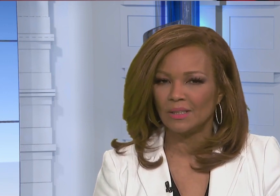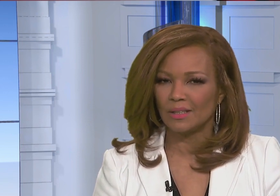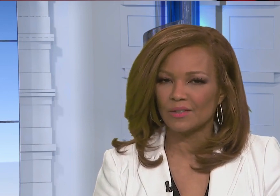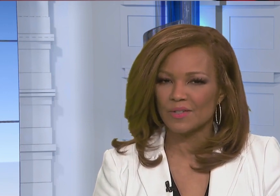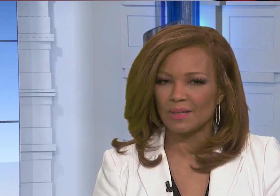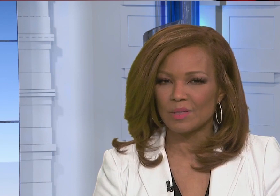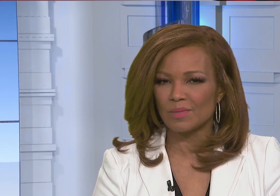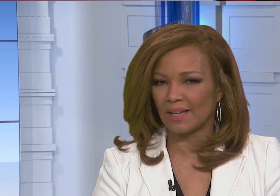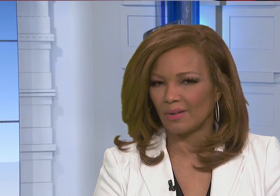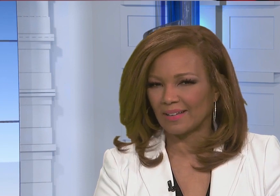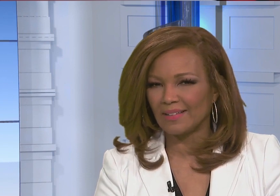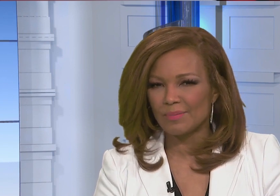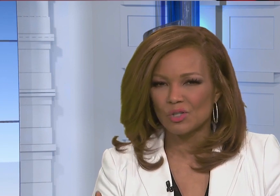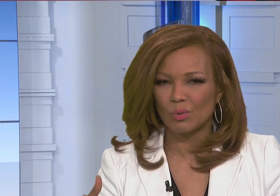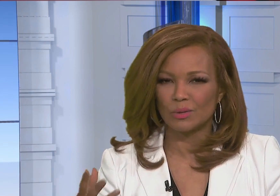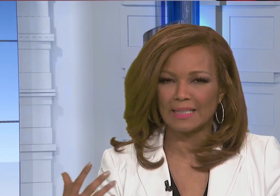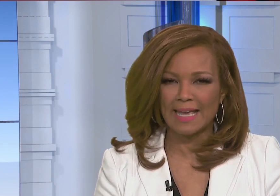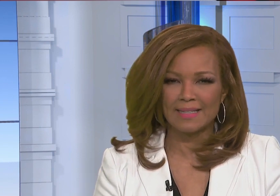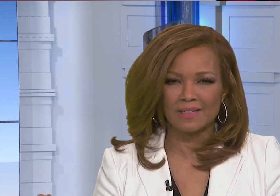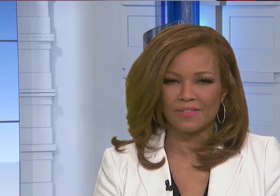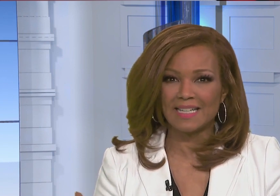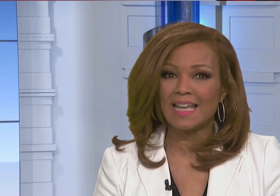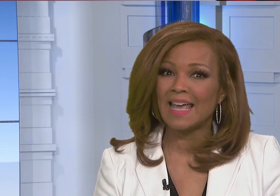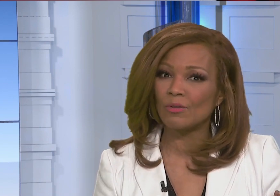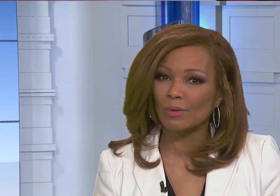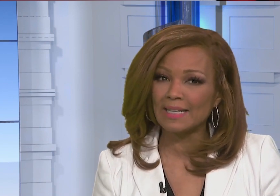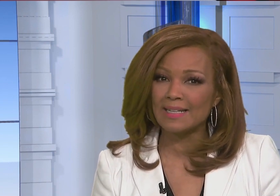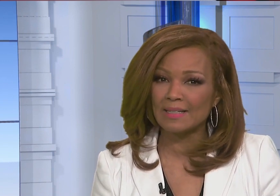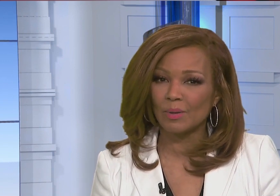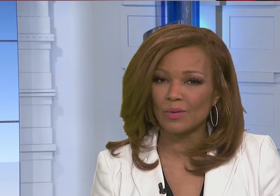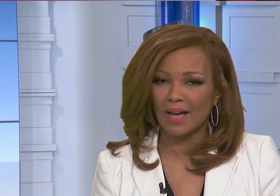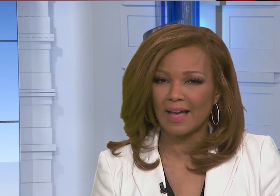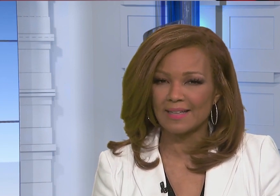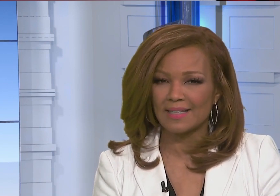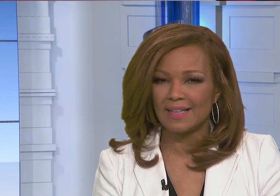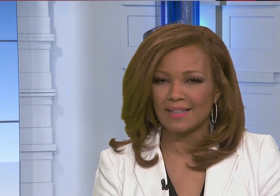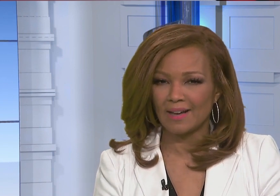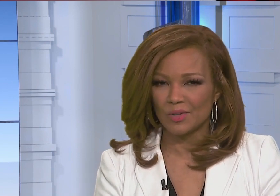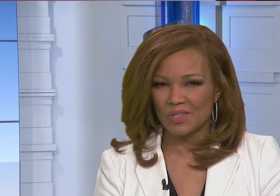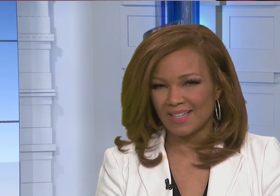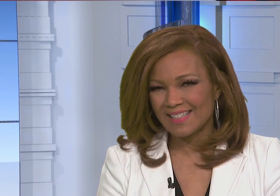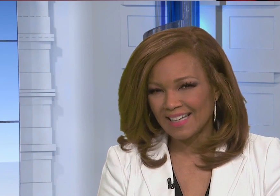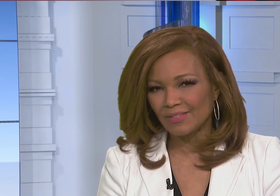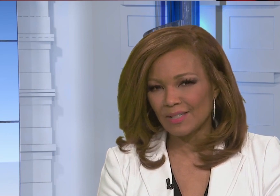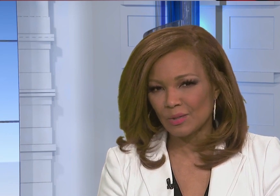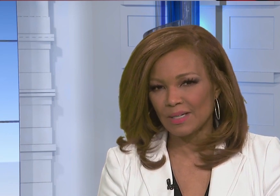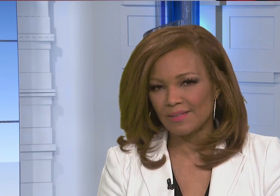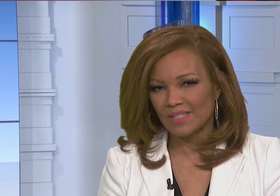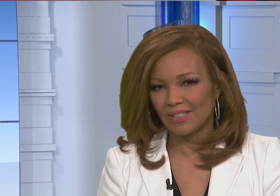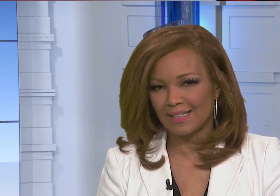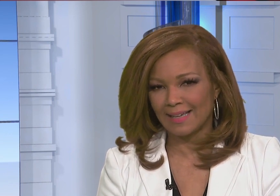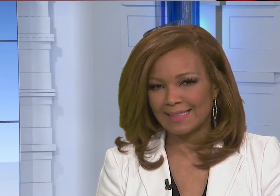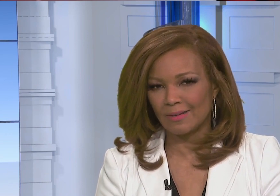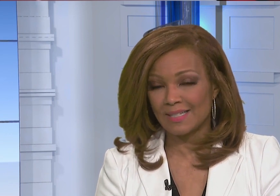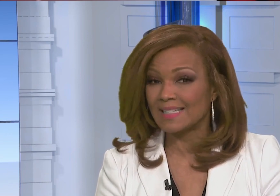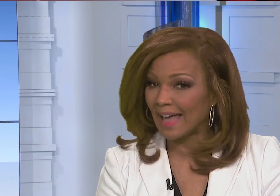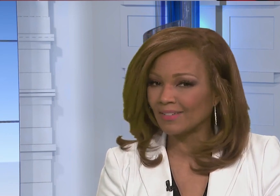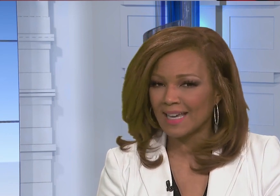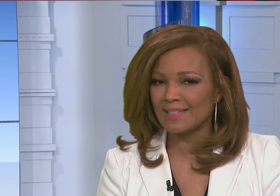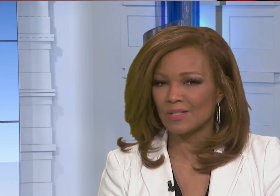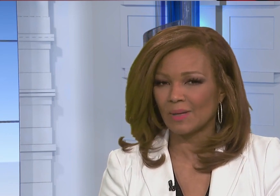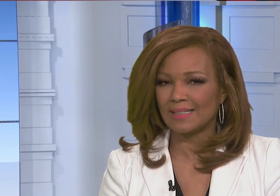syndrome. Look for symptoms like cracked lips, swollen hands and feet, and redness in both eyes. The governor says 73 of 79